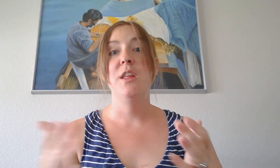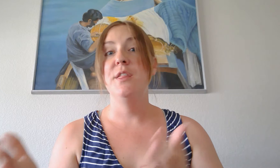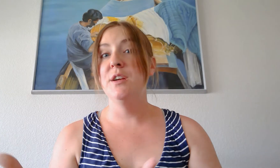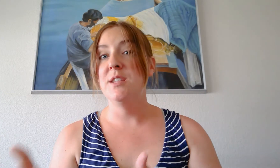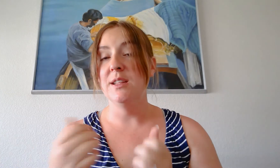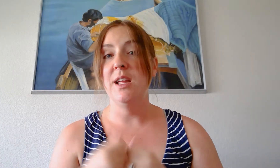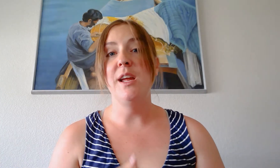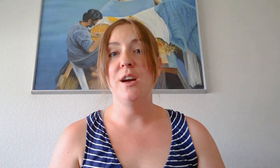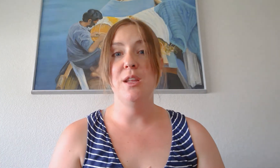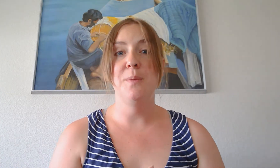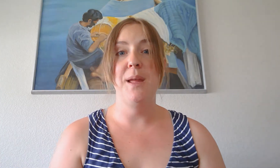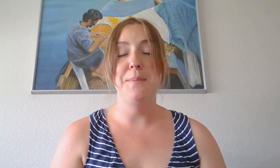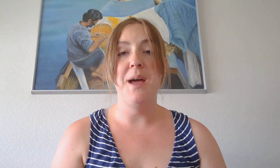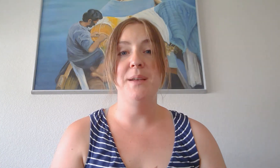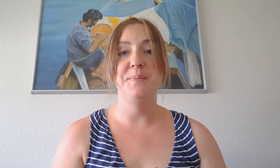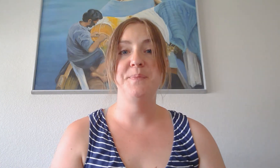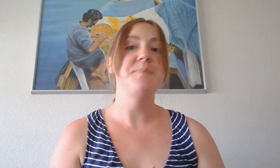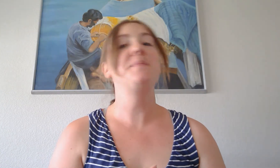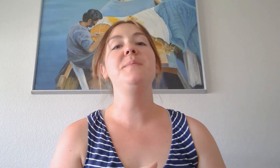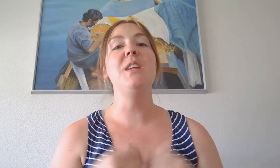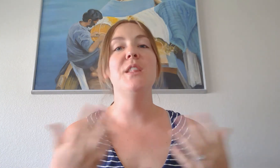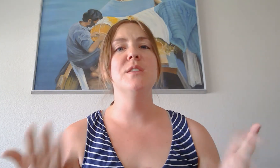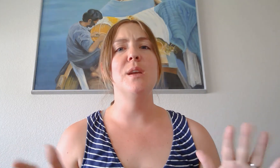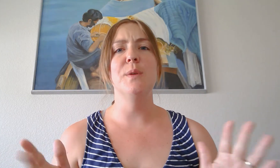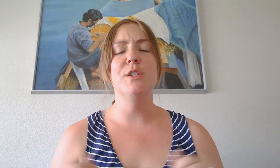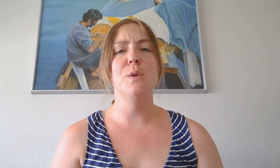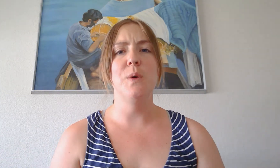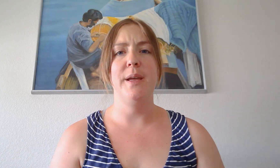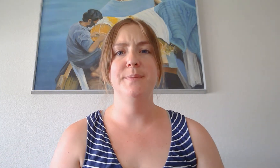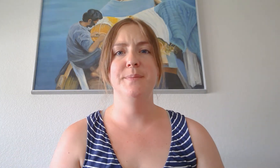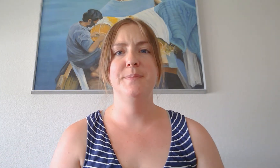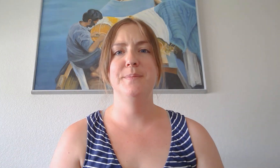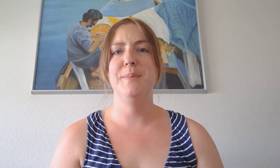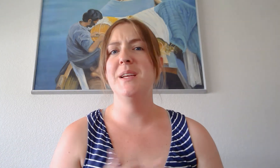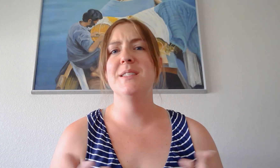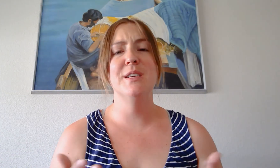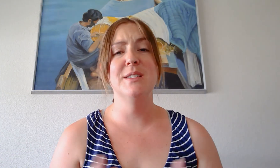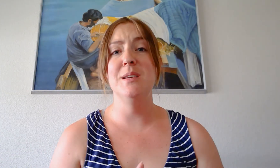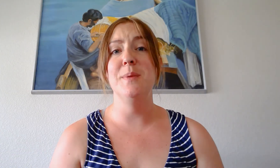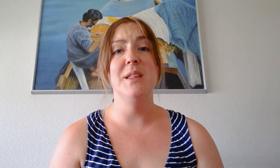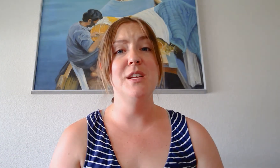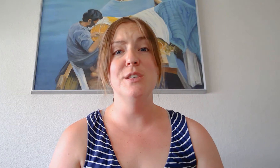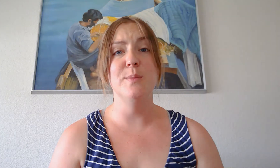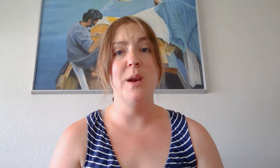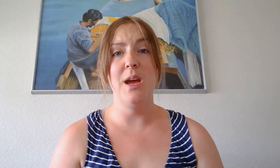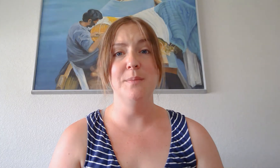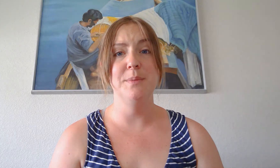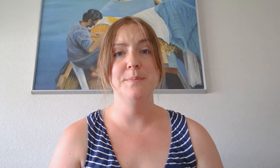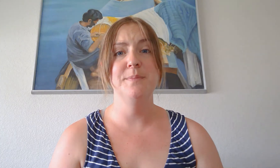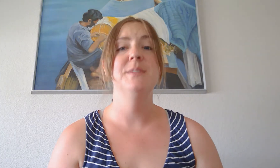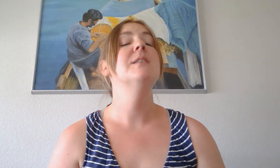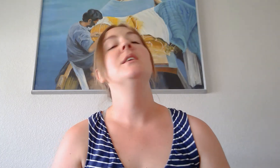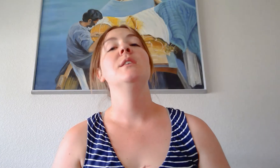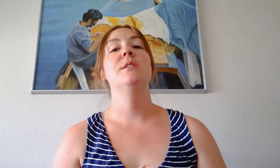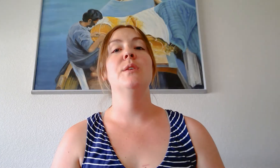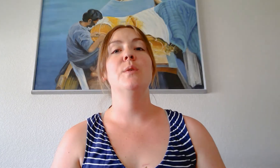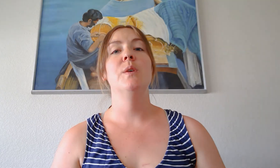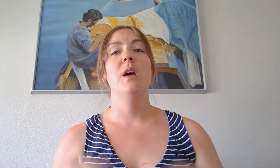They're done laying on their play mat. They're done with a toy because they're sleepy and they just want up. So,